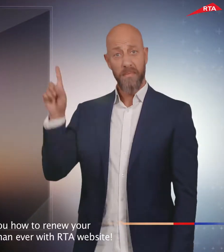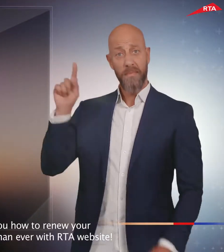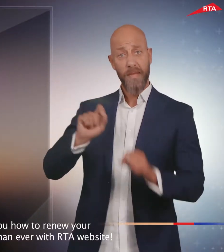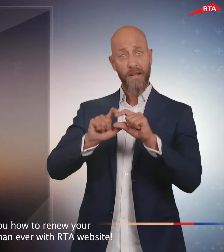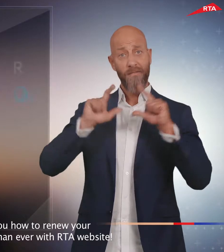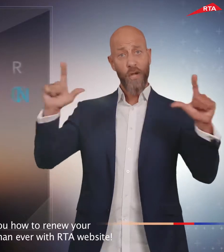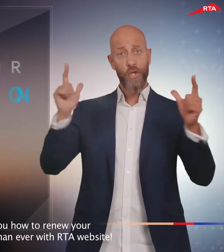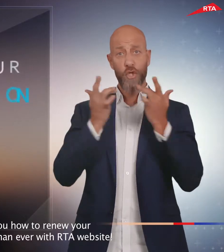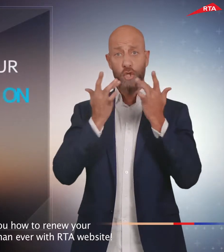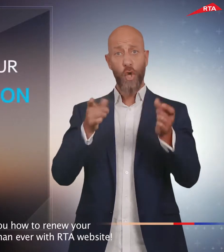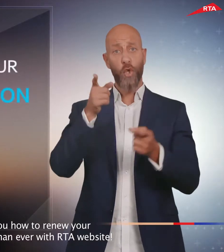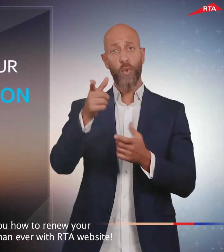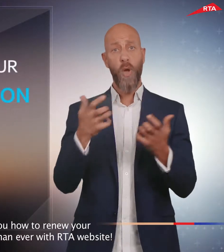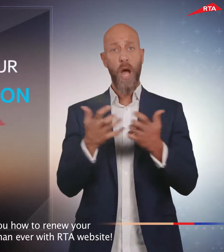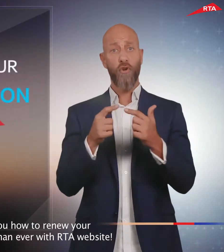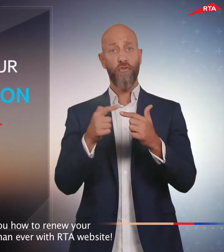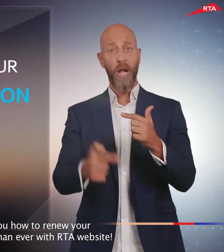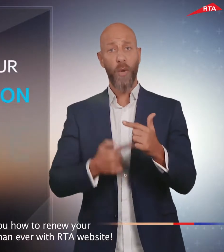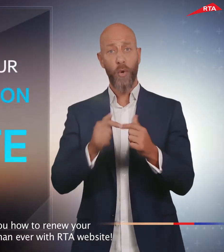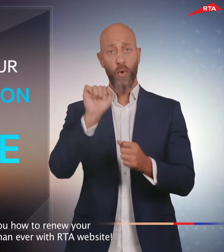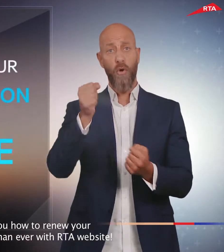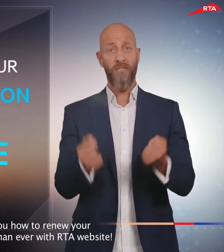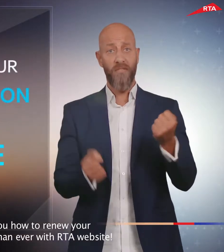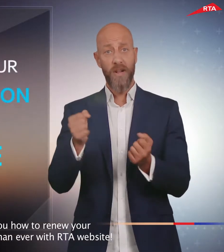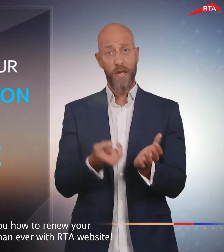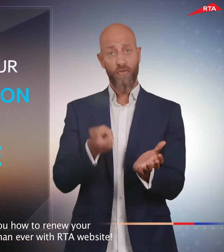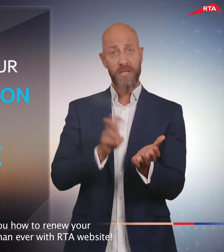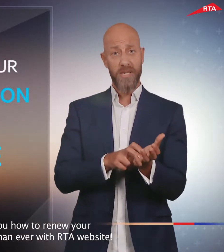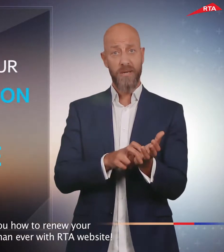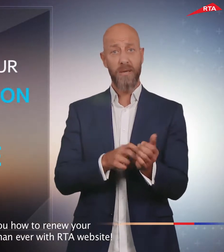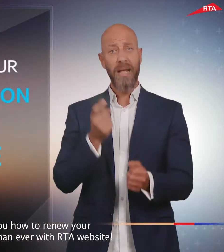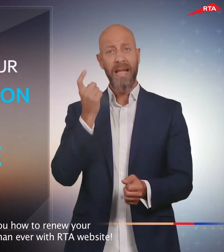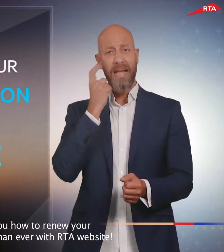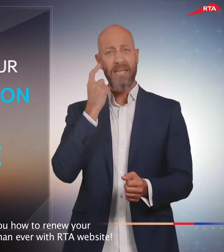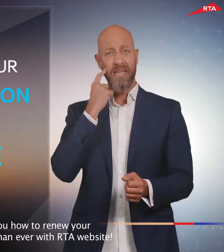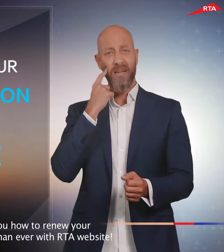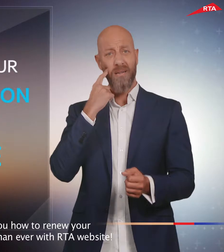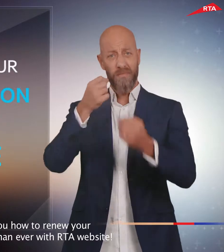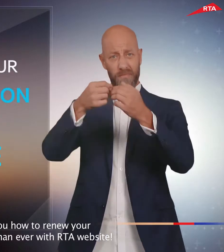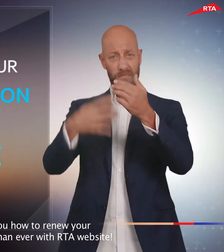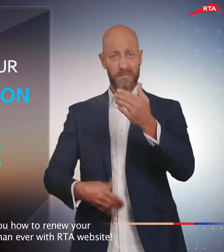This video will show you how to renew your vehicle registration easier than ever with RTA